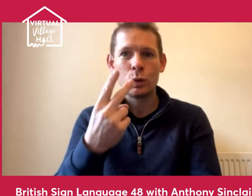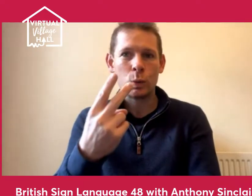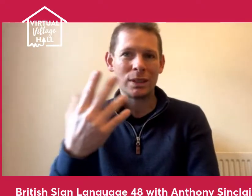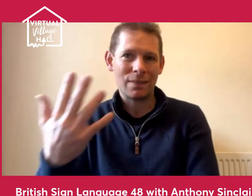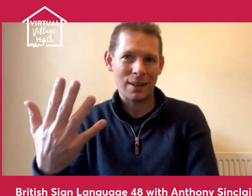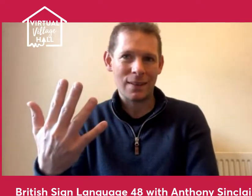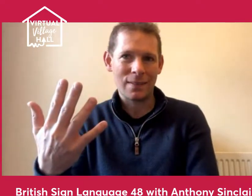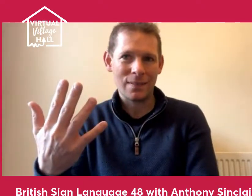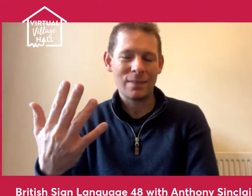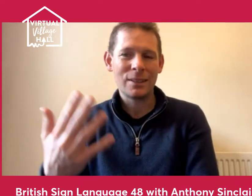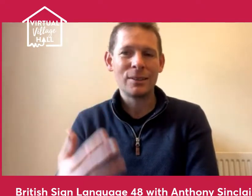It's